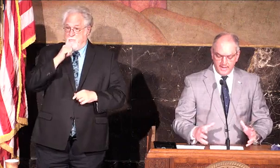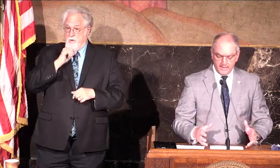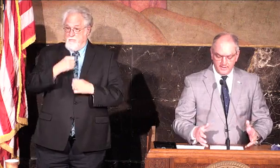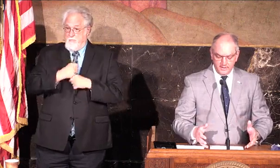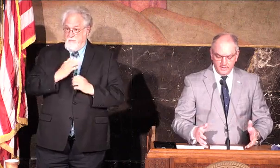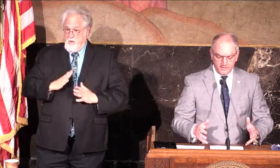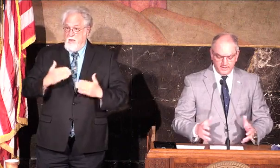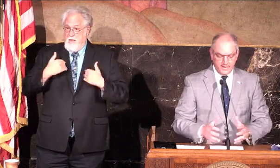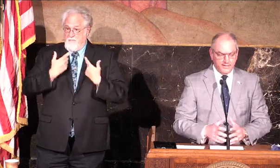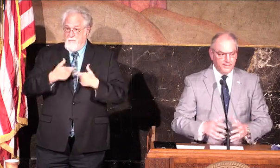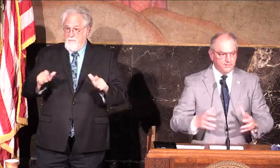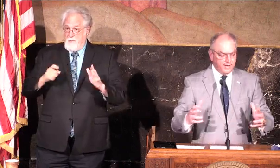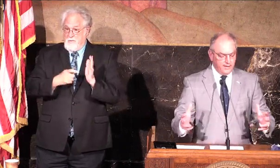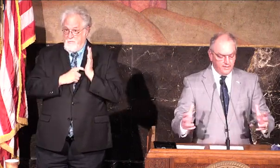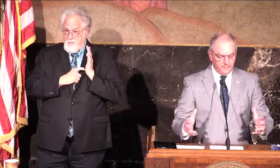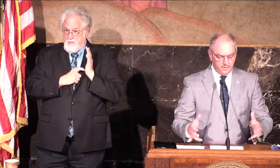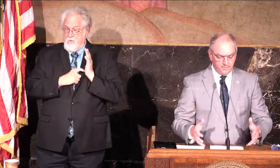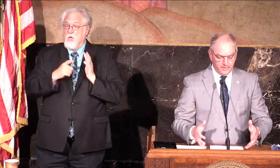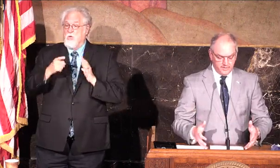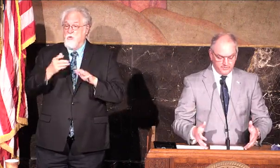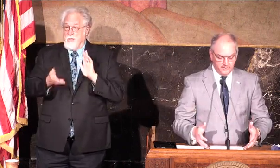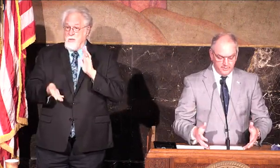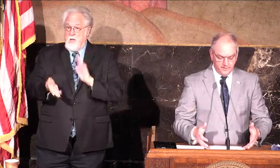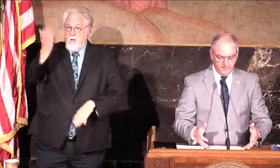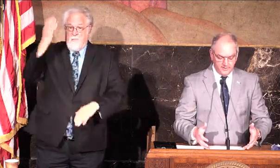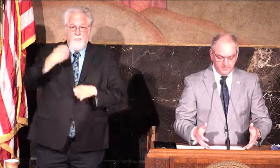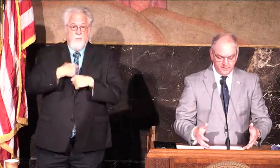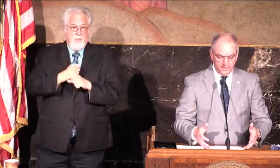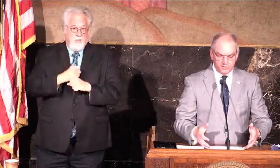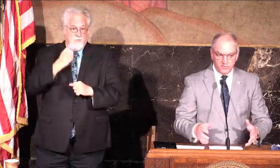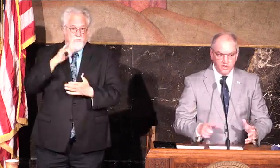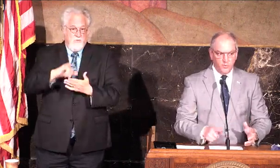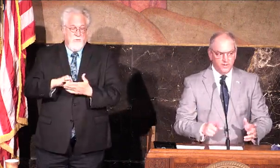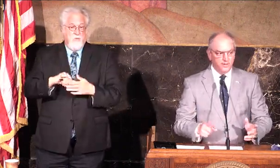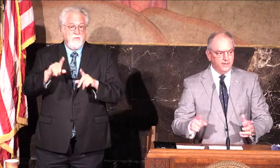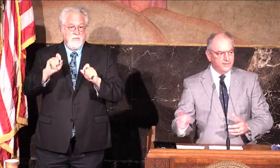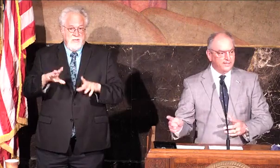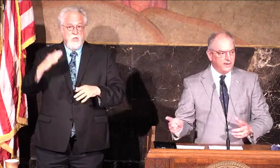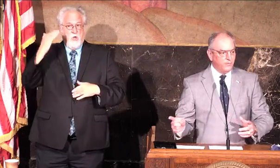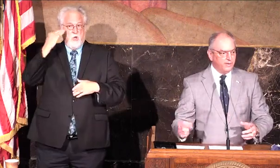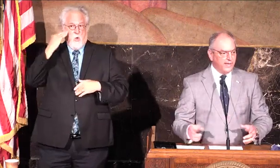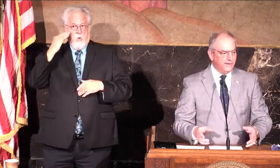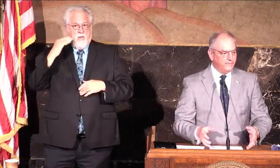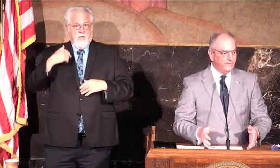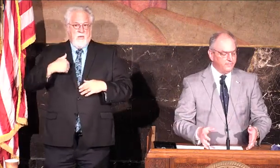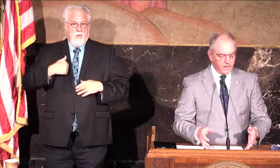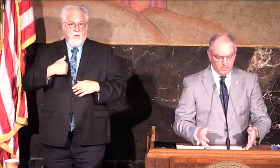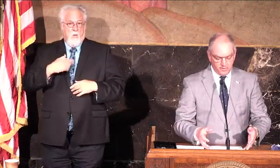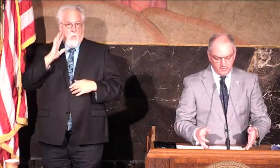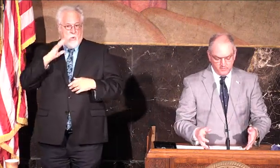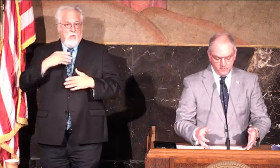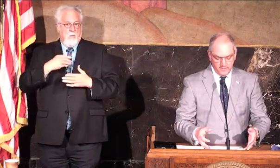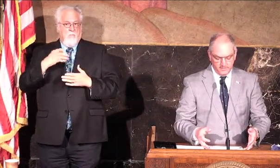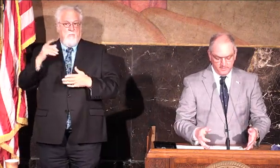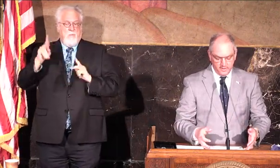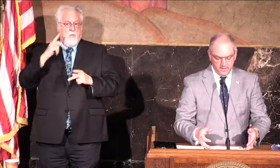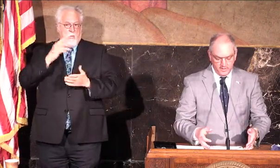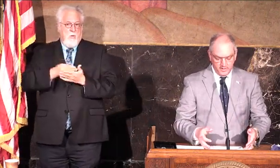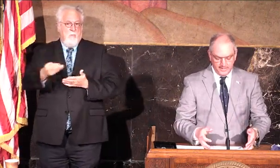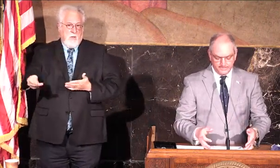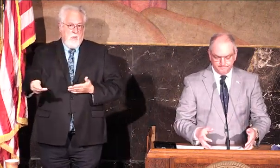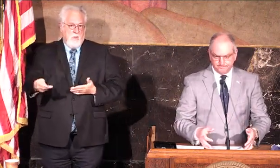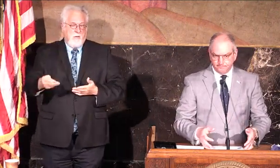significant demand, that they can then scale up their production of these tests, knowing that they will have a market for them.